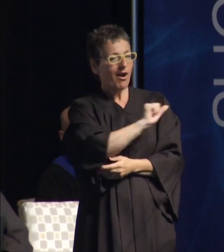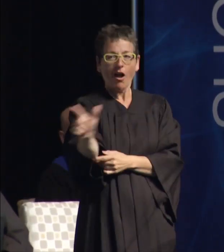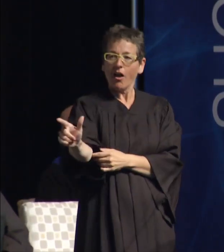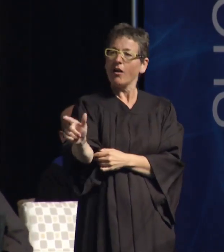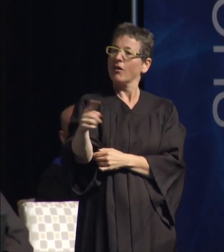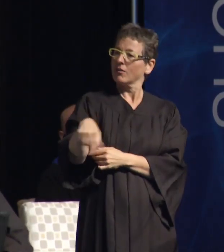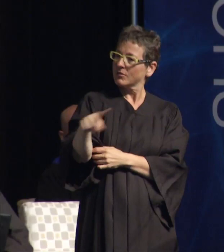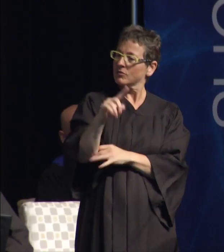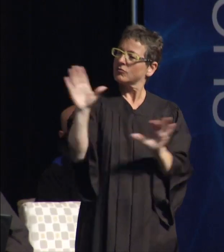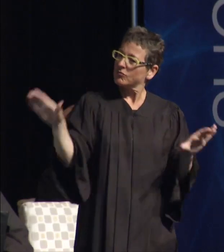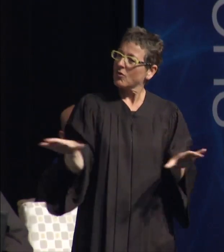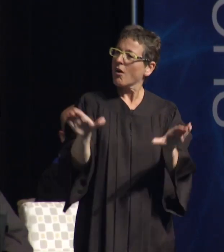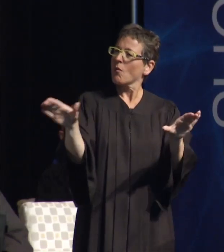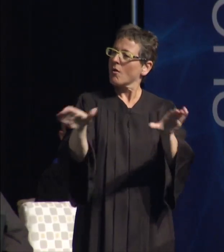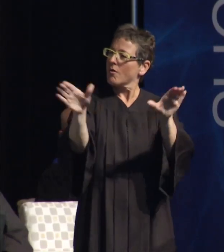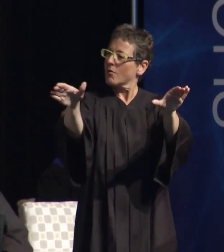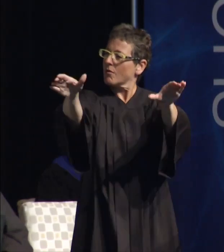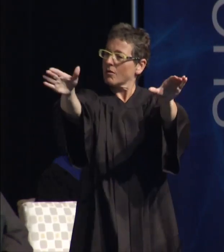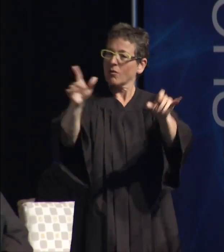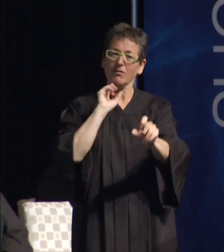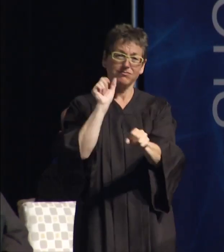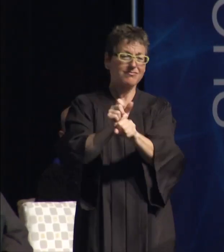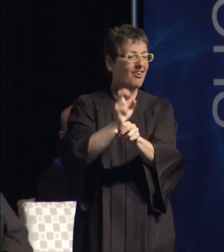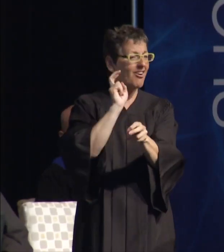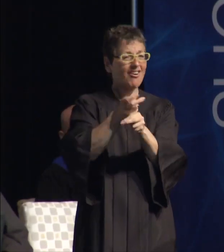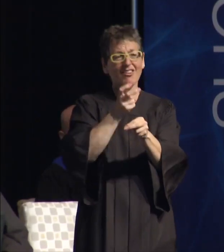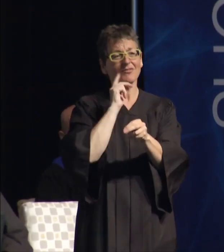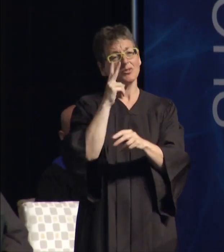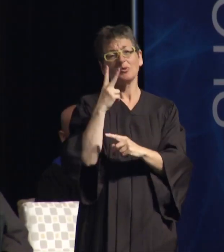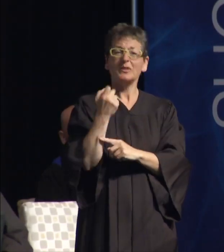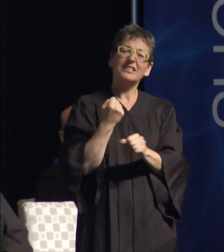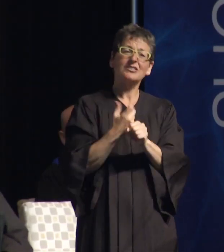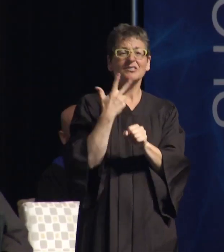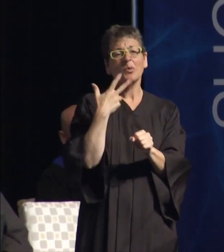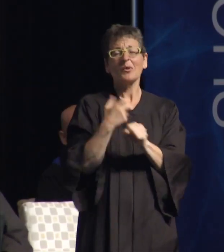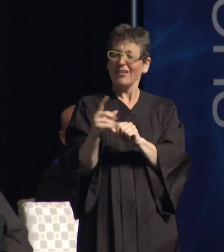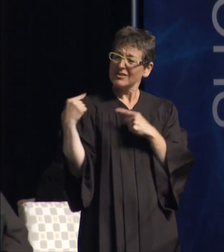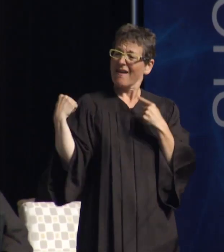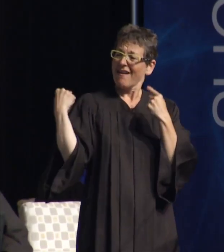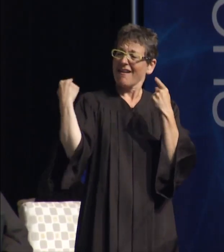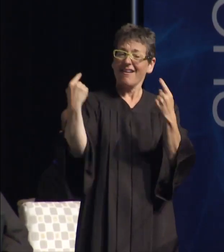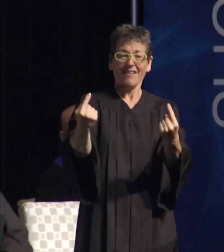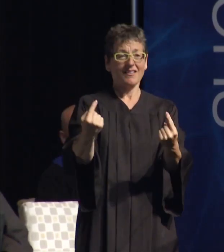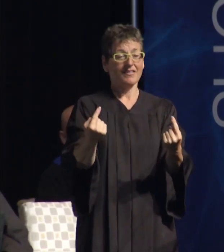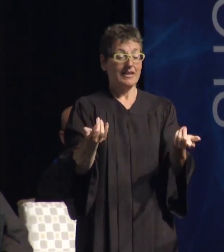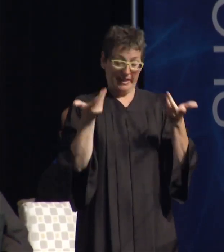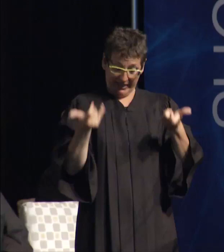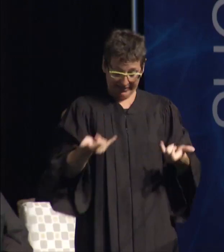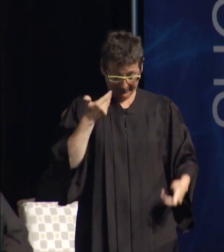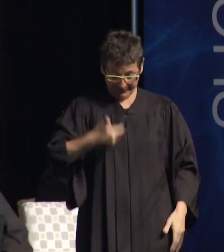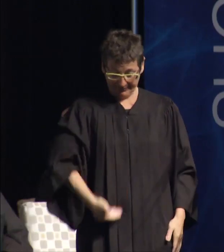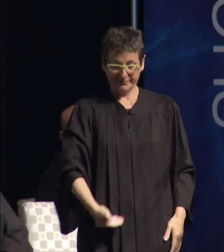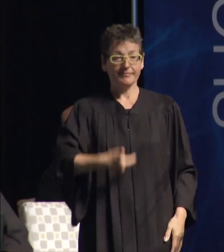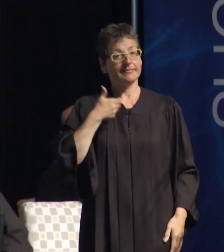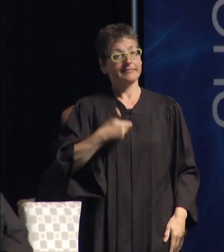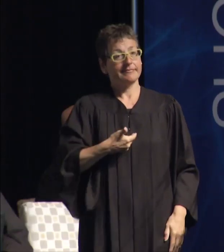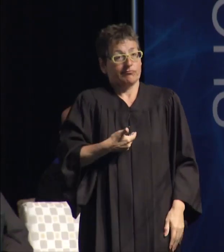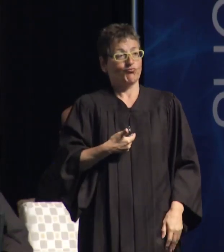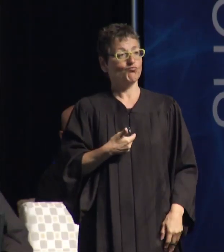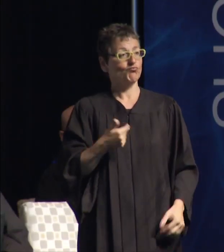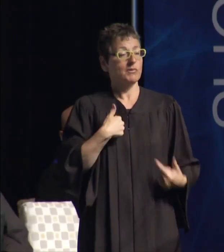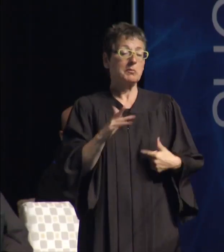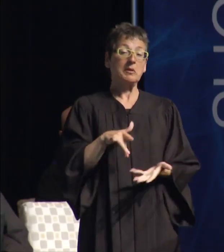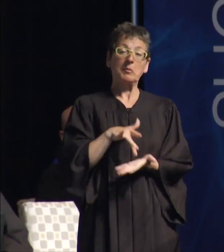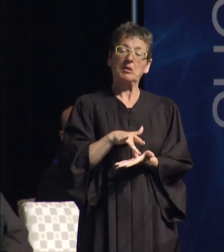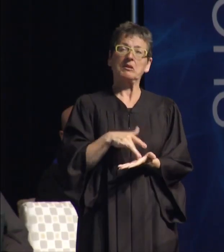hard work over the last 2 or 3 years has finally paid off. And here I am, somewhere in the middle.